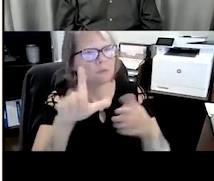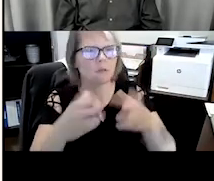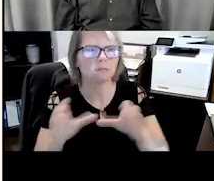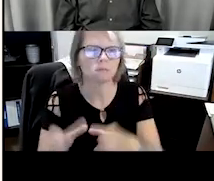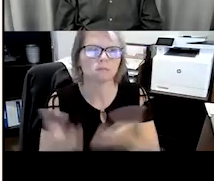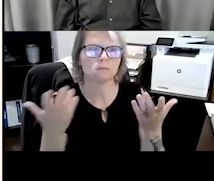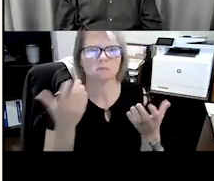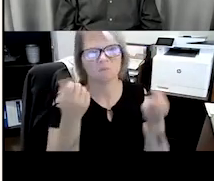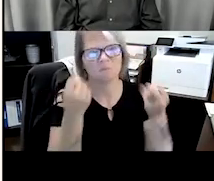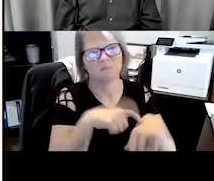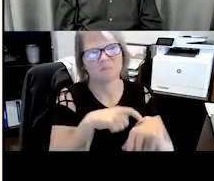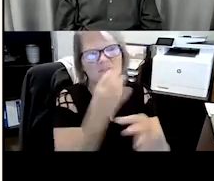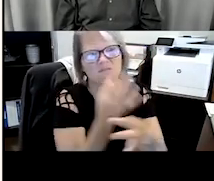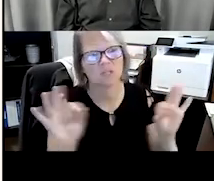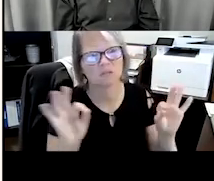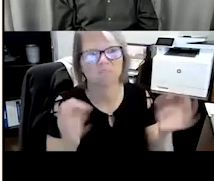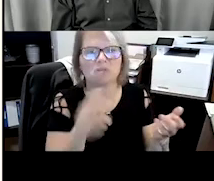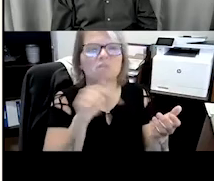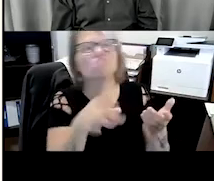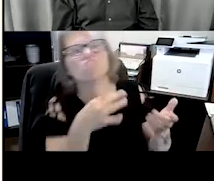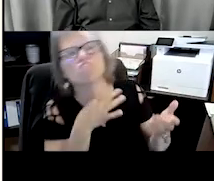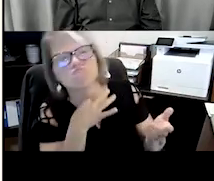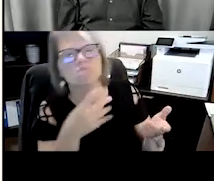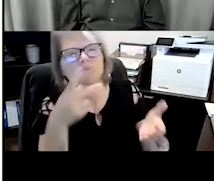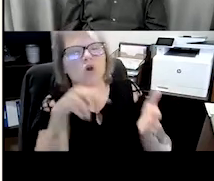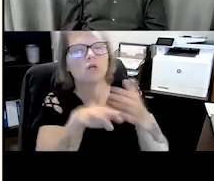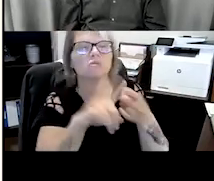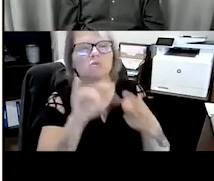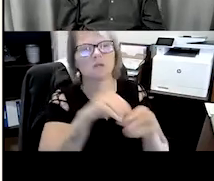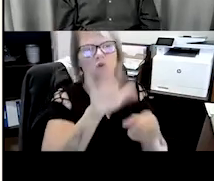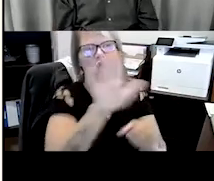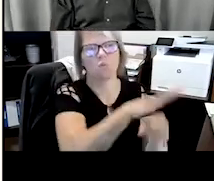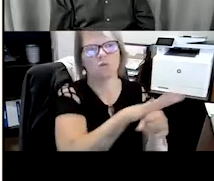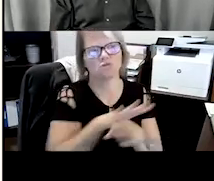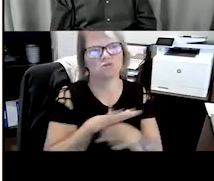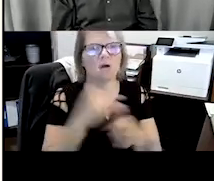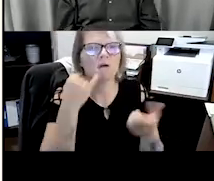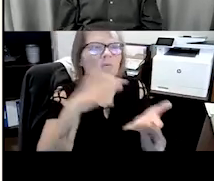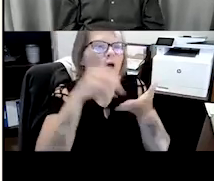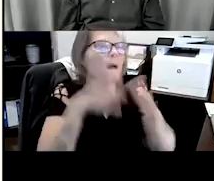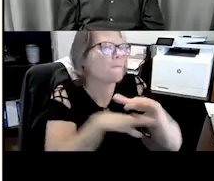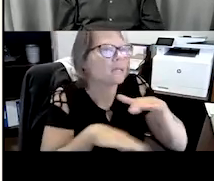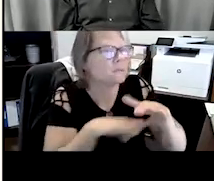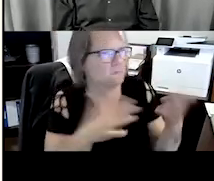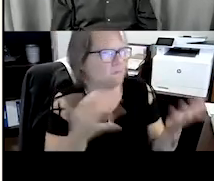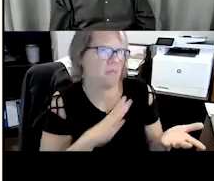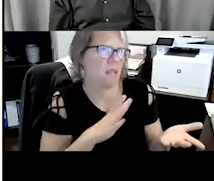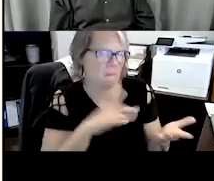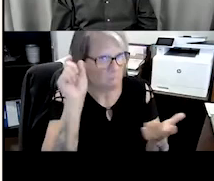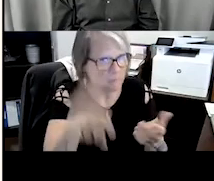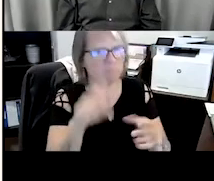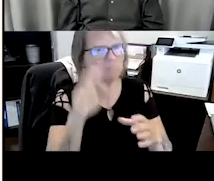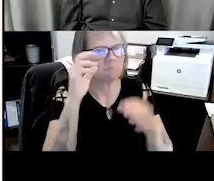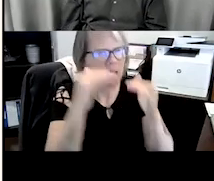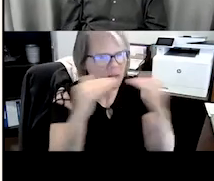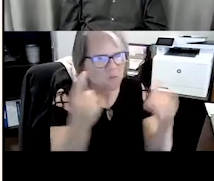resources out there in the community that are still providing ASL classes. Sometimes they're free, sometimes they're for money. Just kind of look in your area and